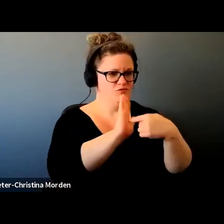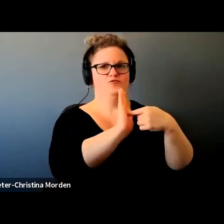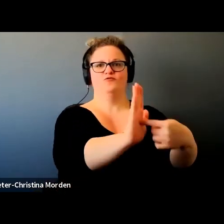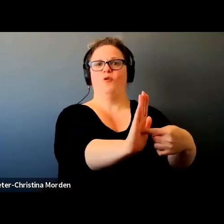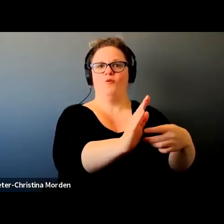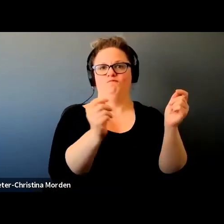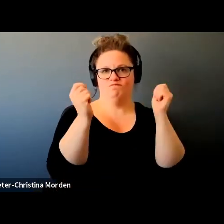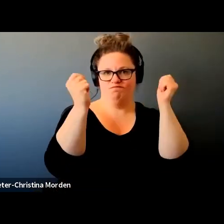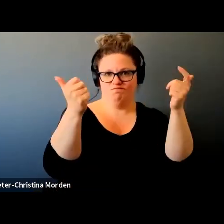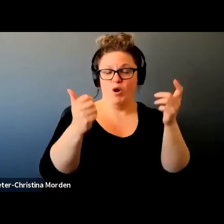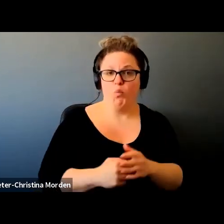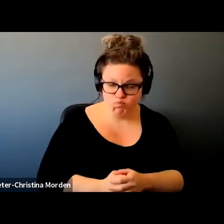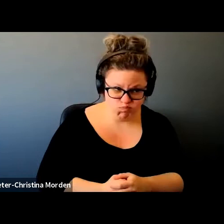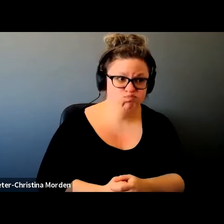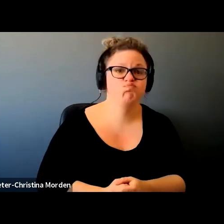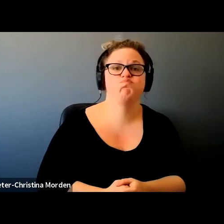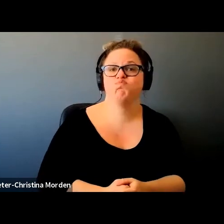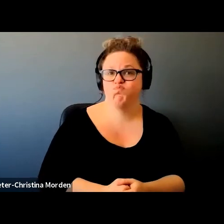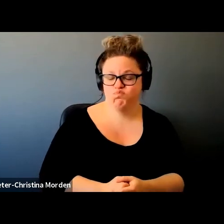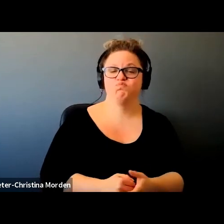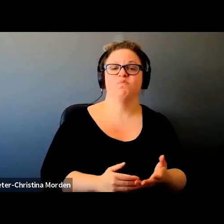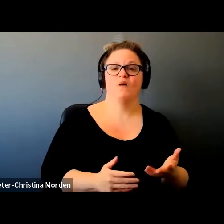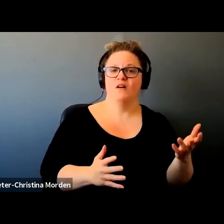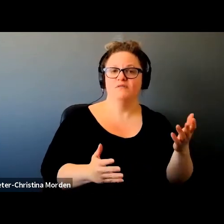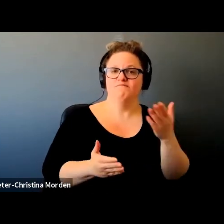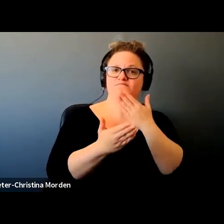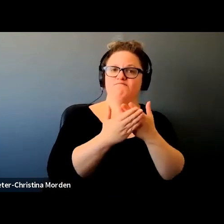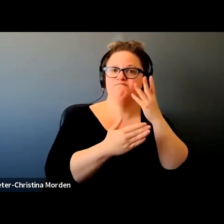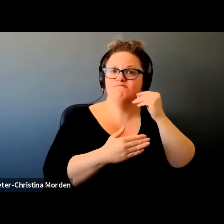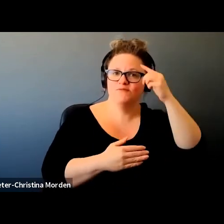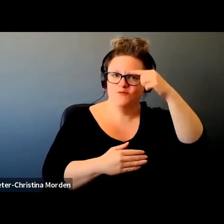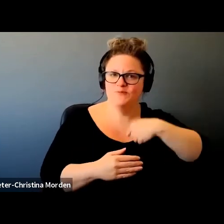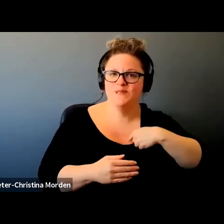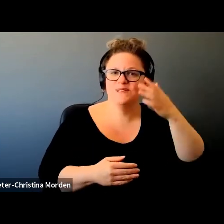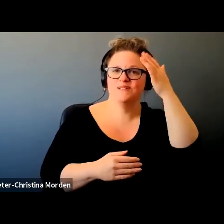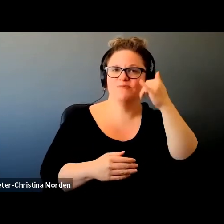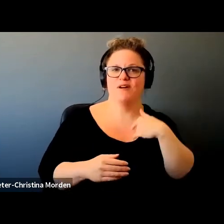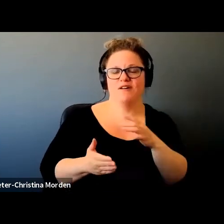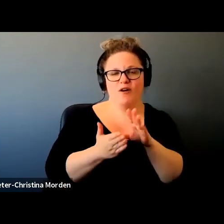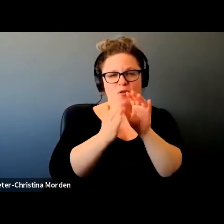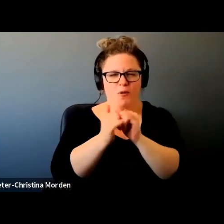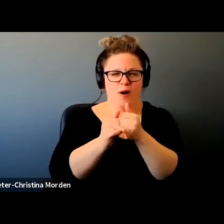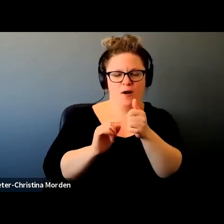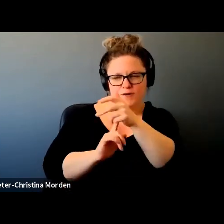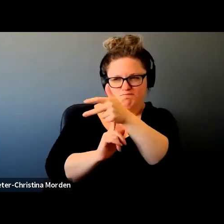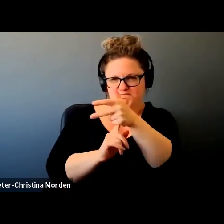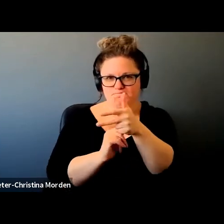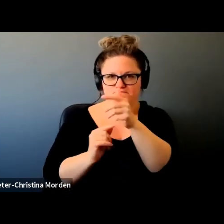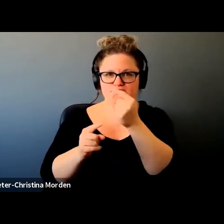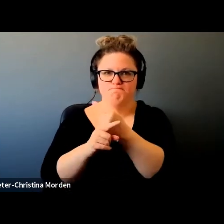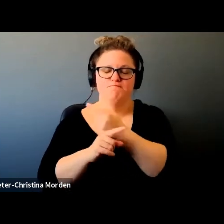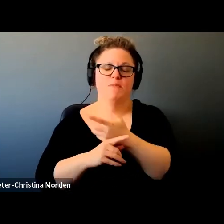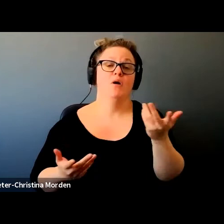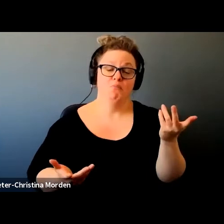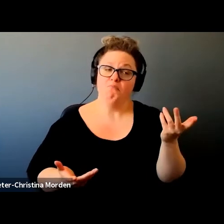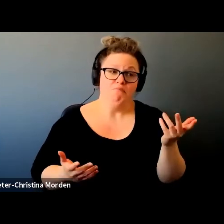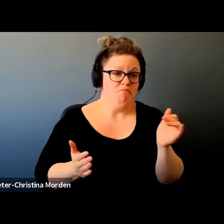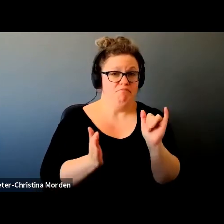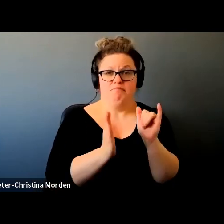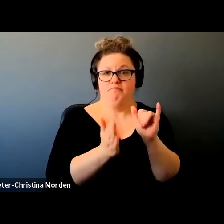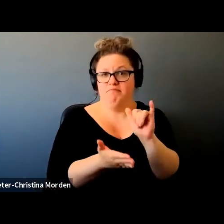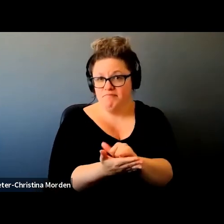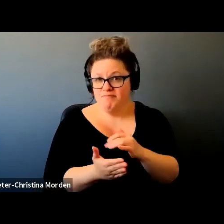experience. And that's sort of my background to this point where I am today as an artist.